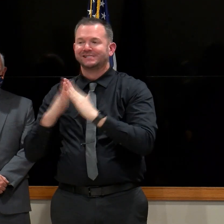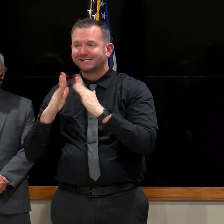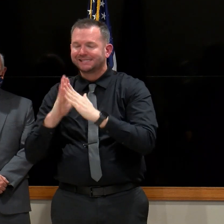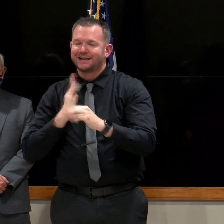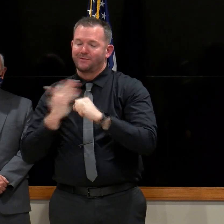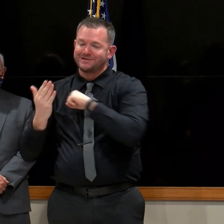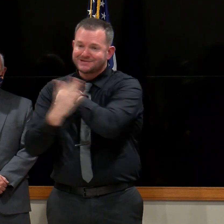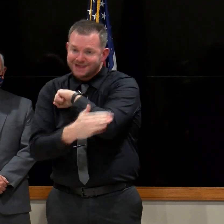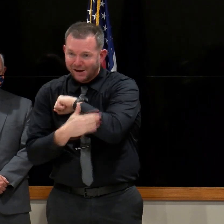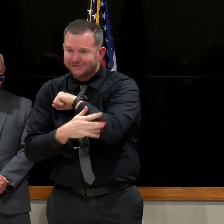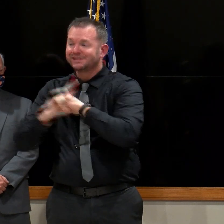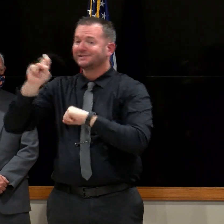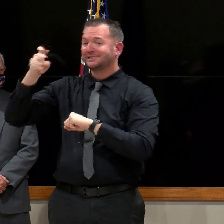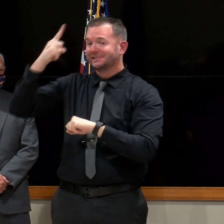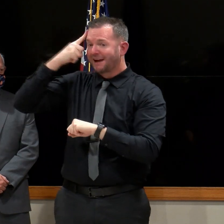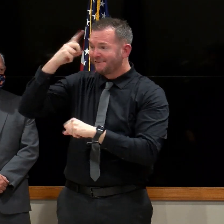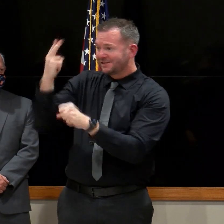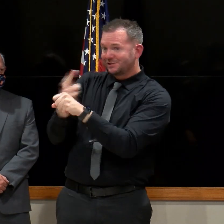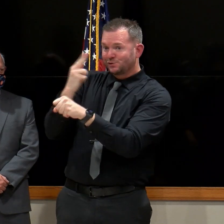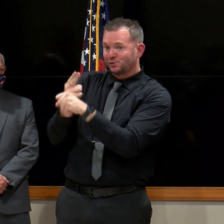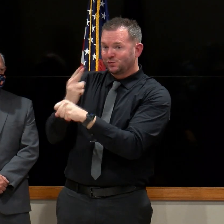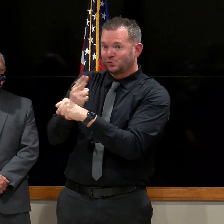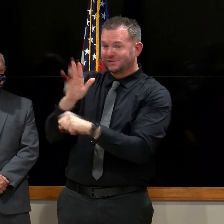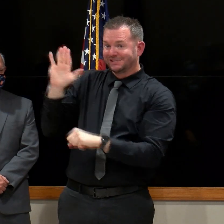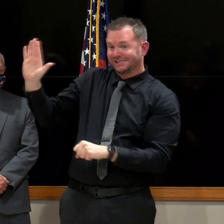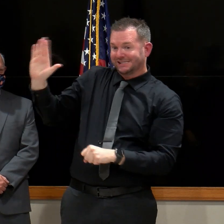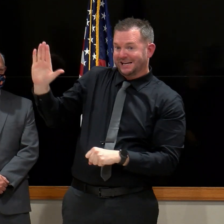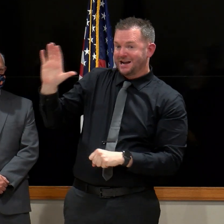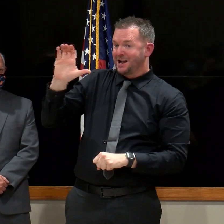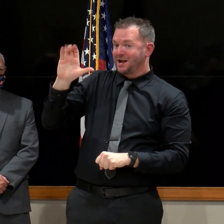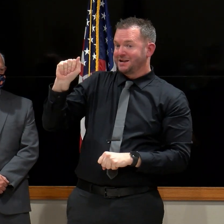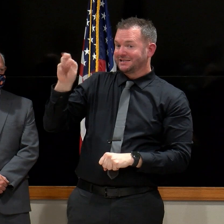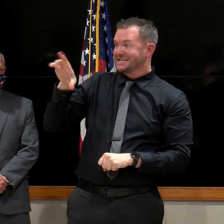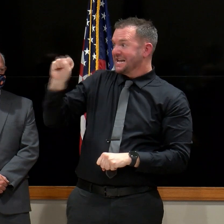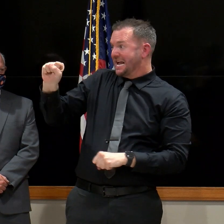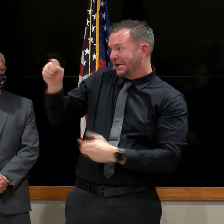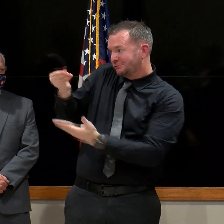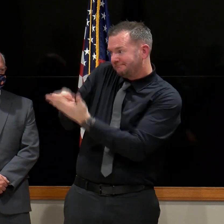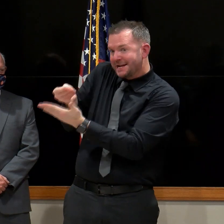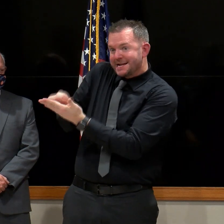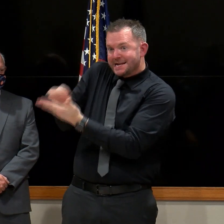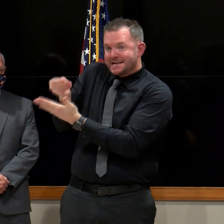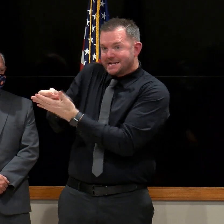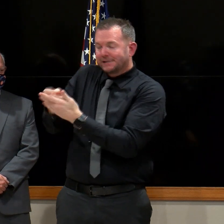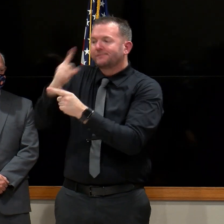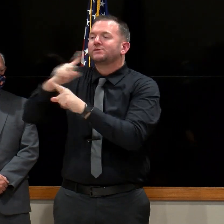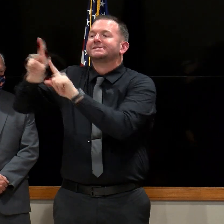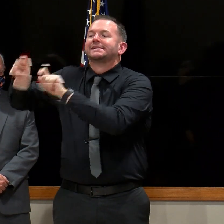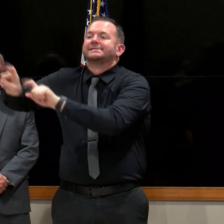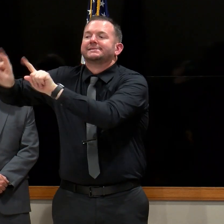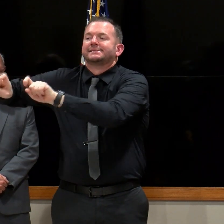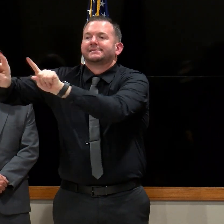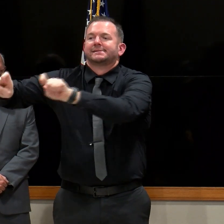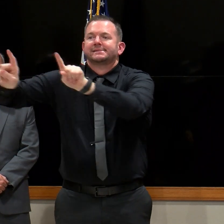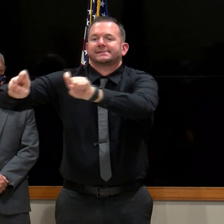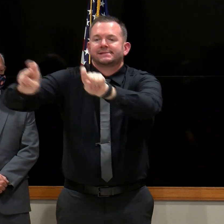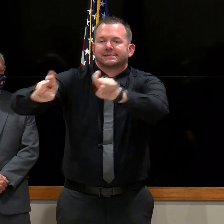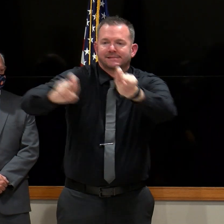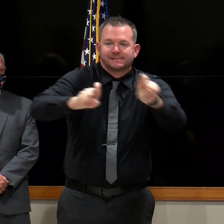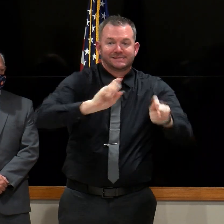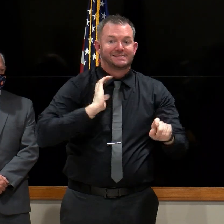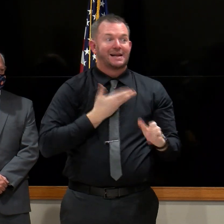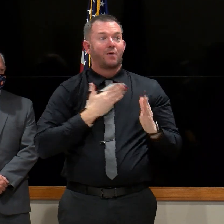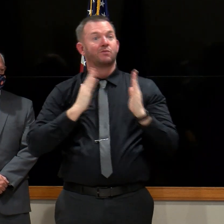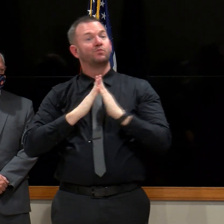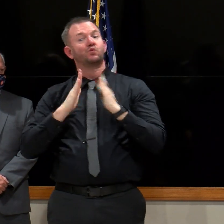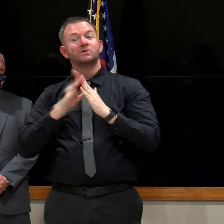testing. I really think our community has been a model of testing sites that have been available, no